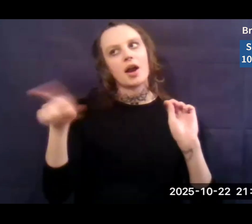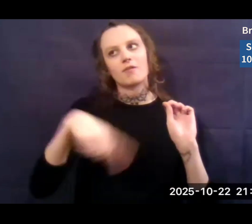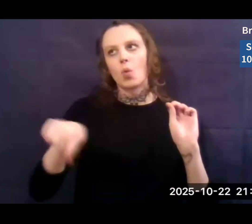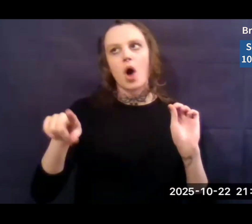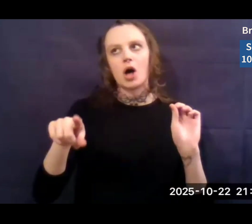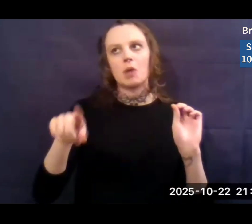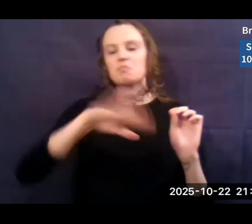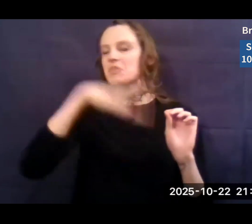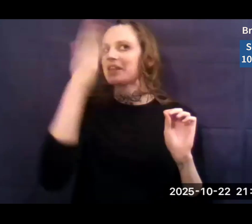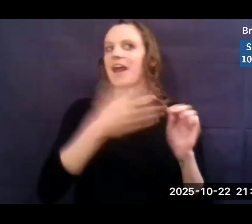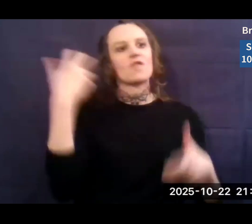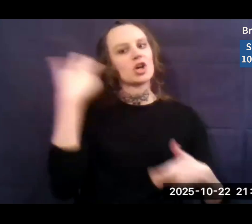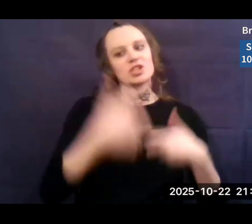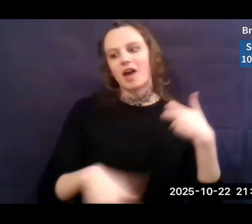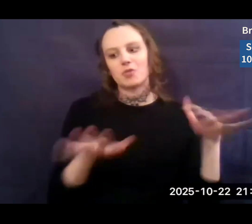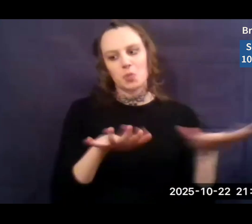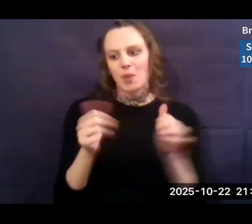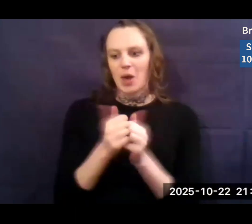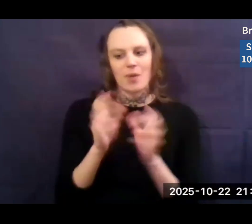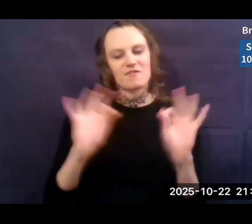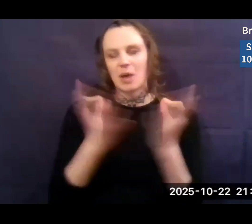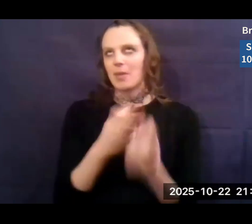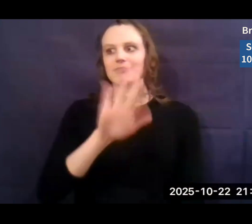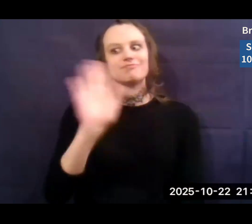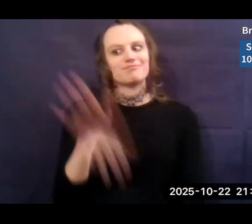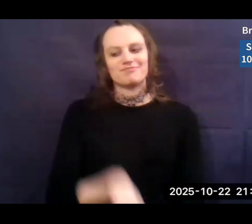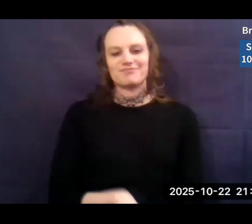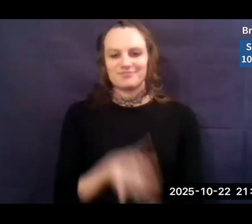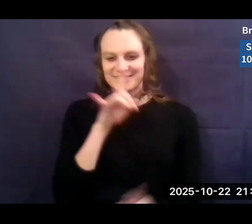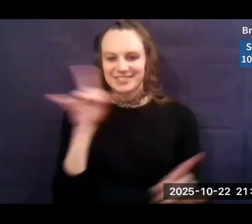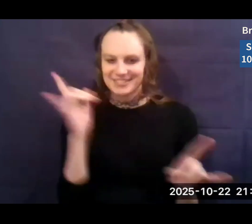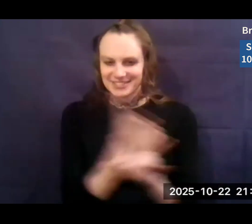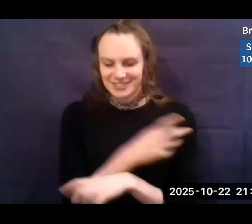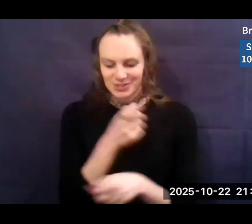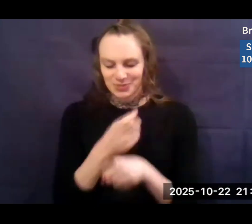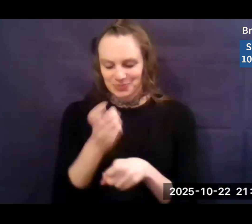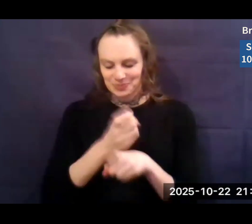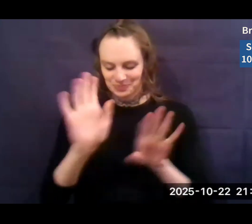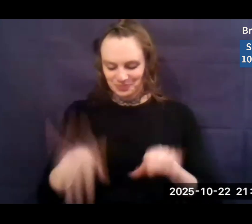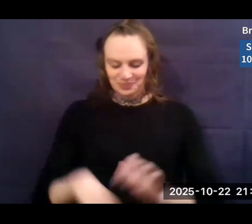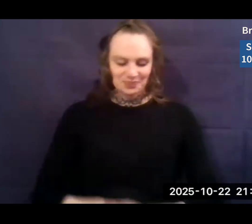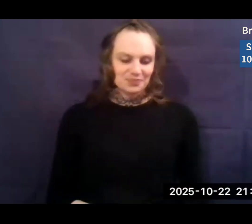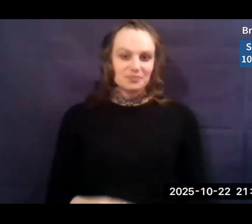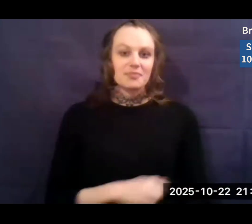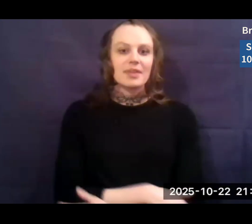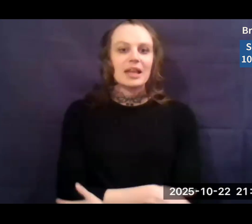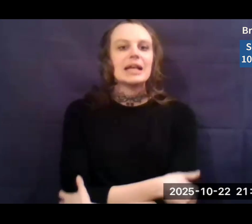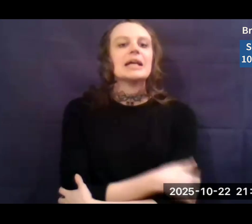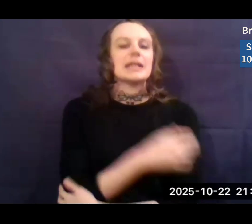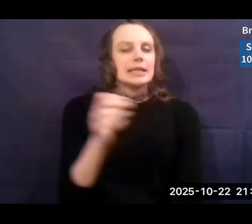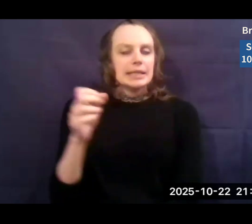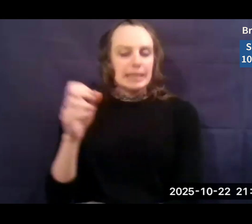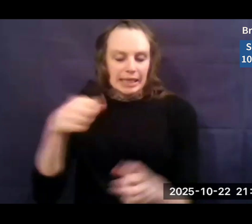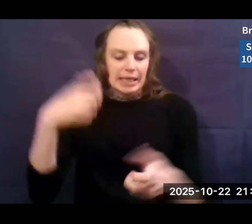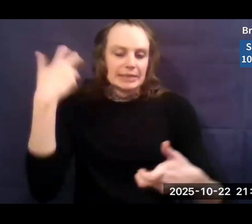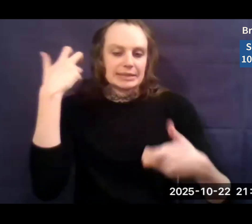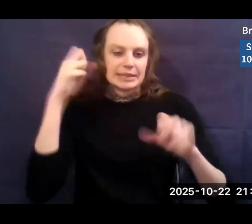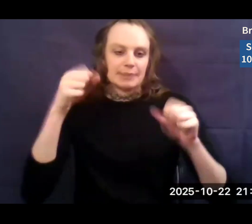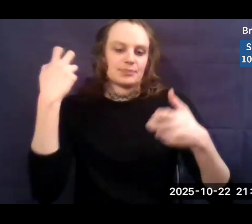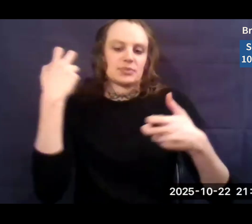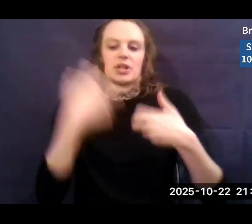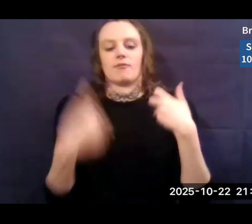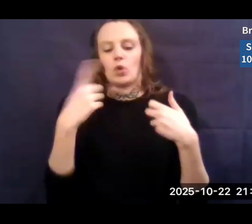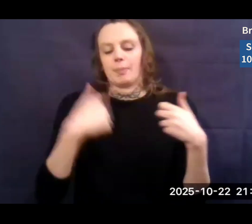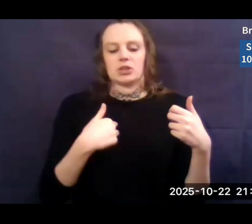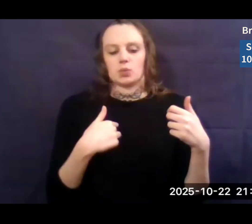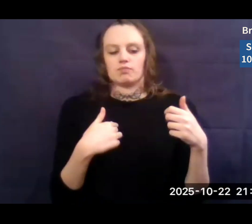difficult to spend time with family. Um, I it is a difficult it is difficult for me to